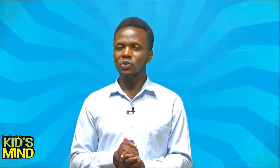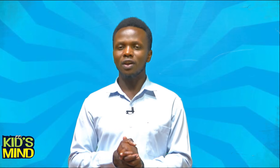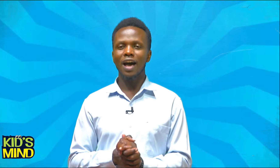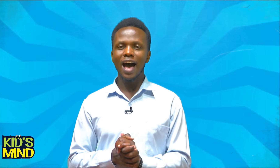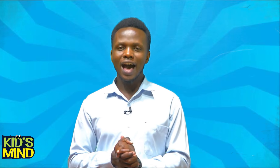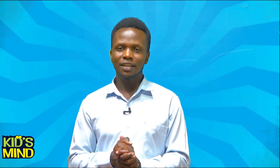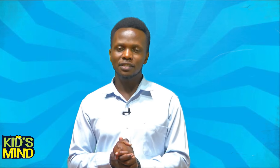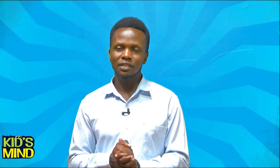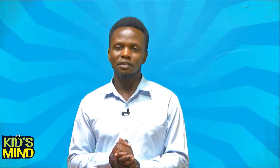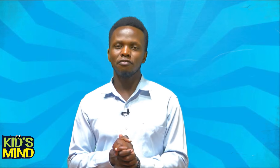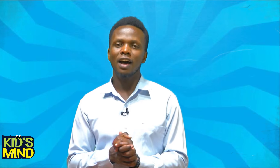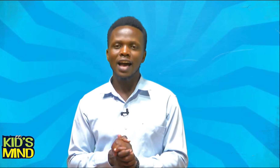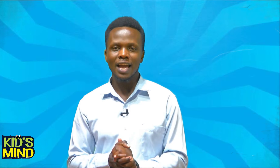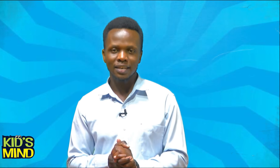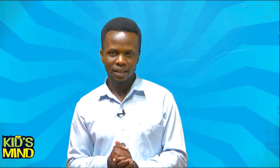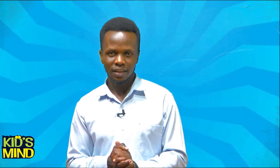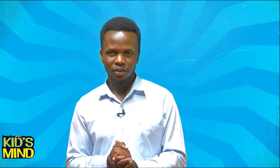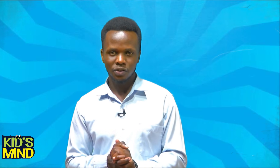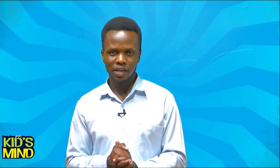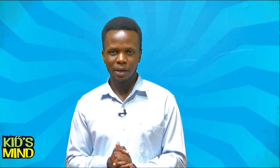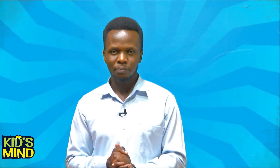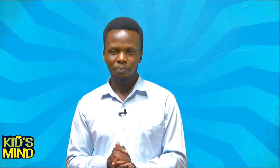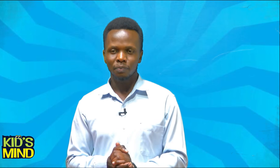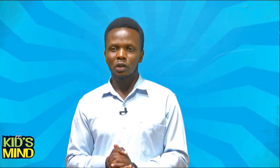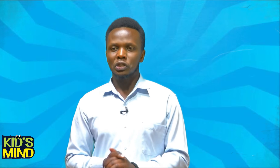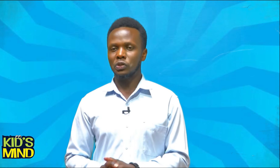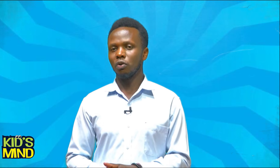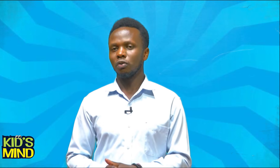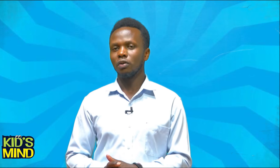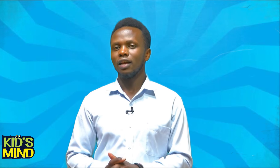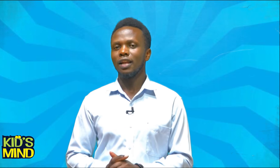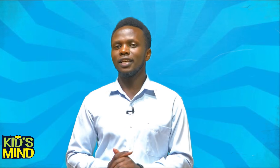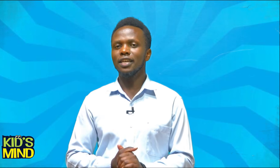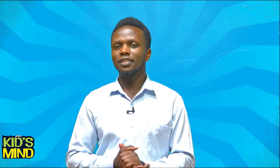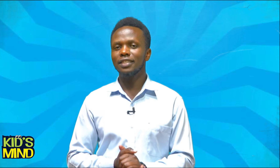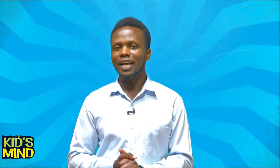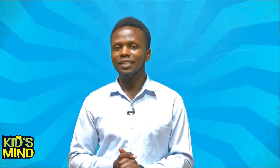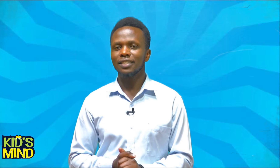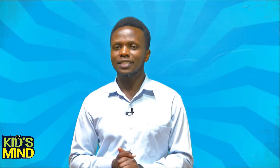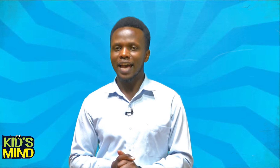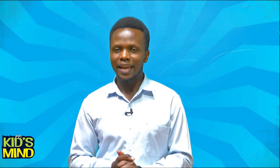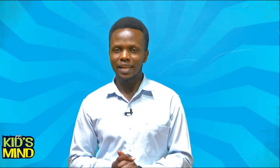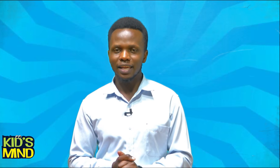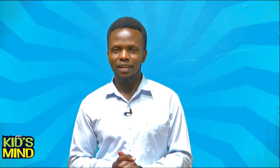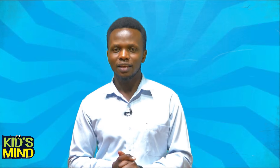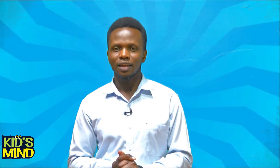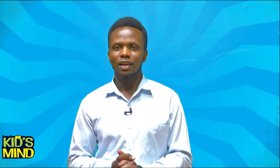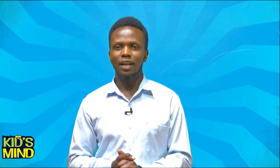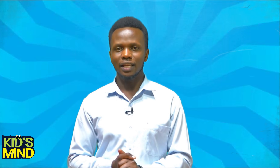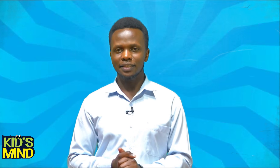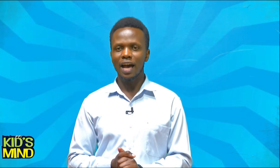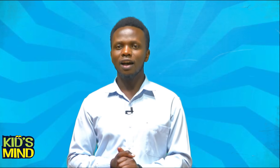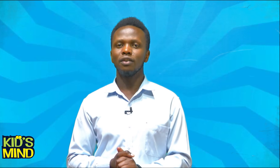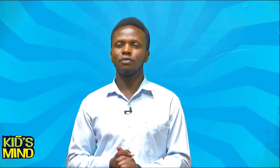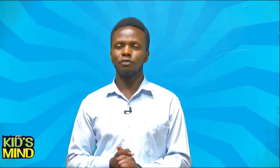your active hand, okay? So let us start signing letter